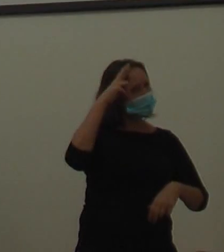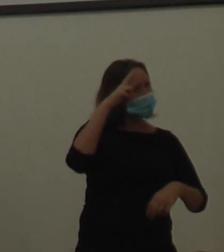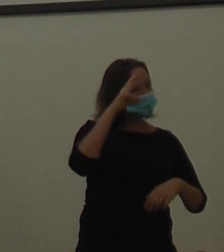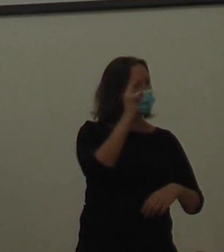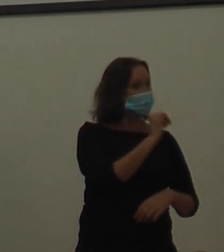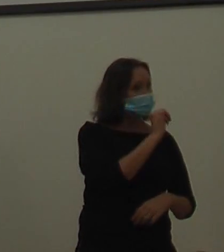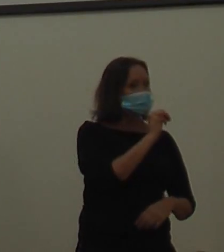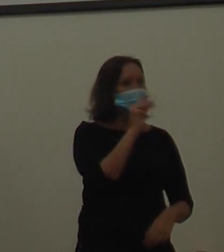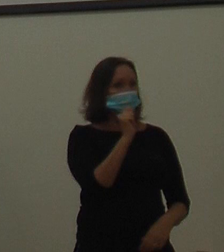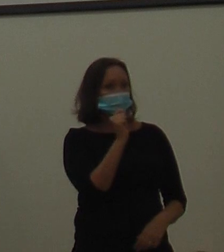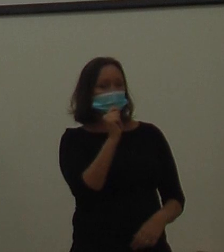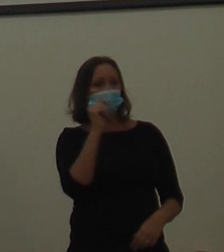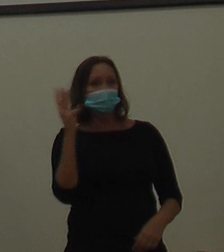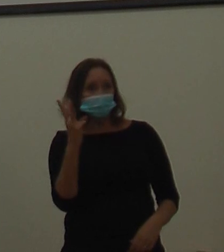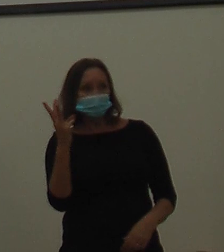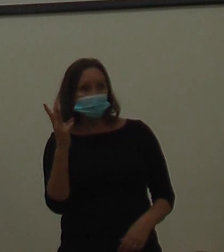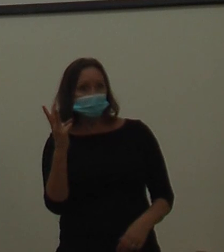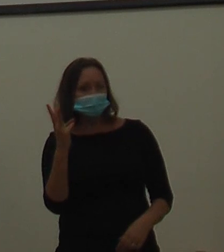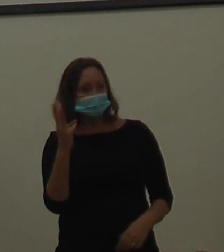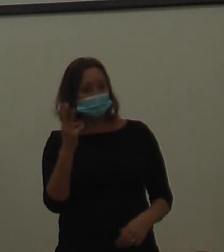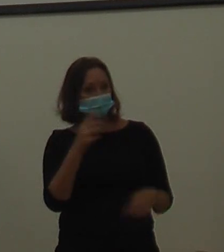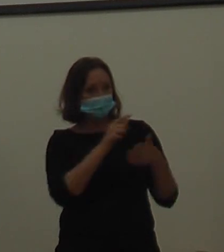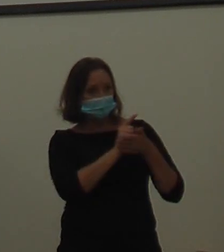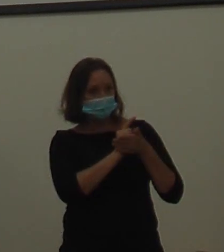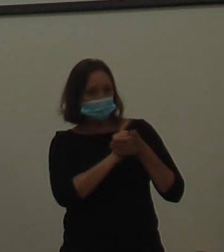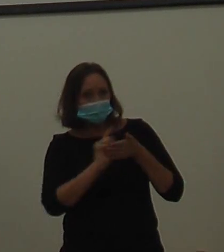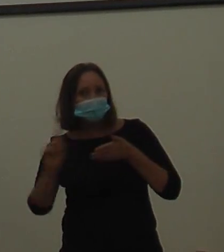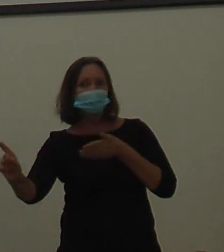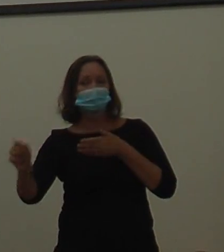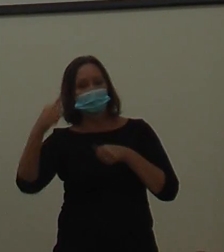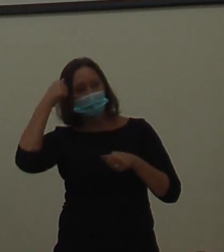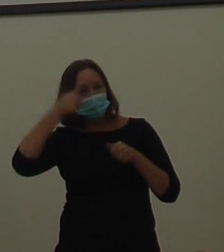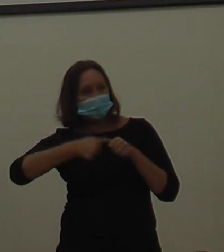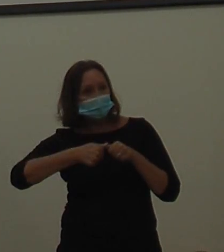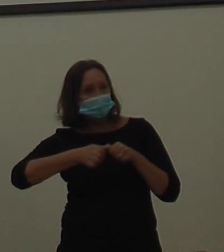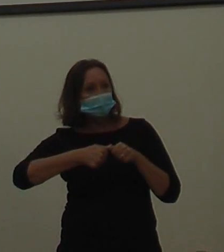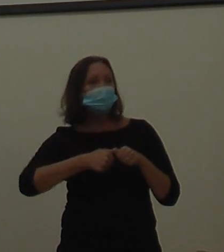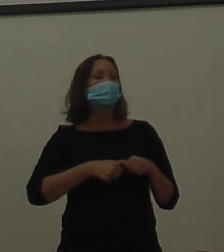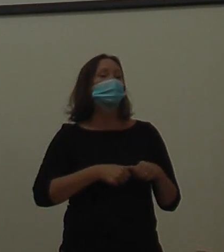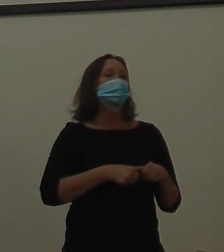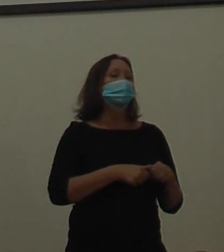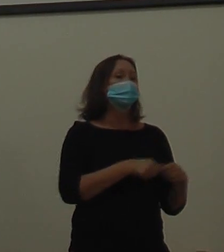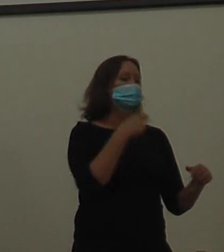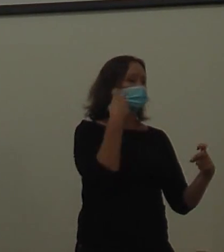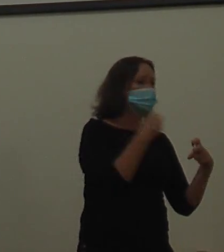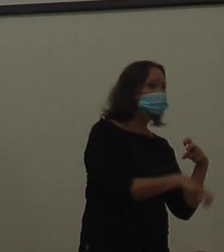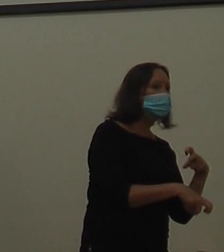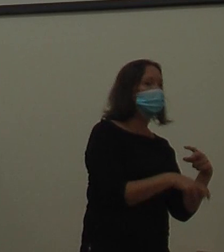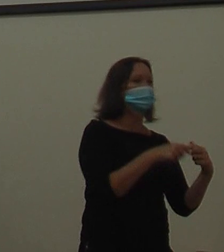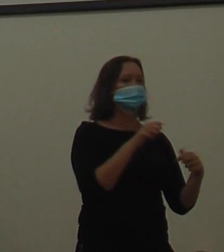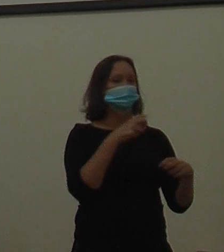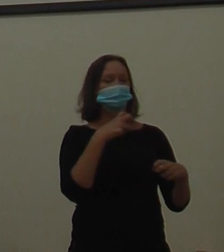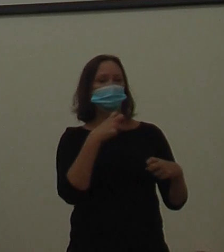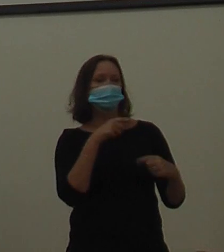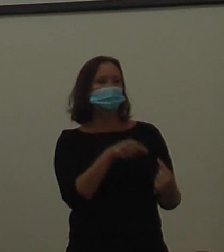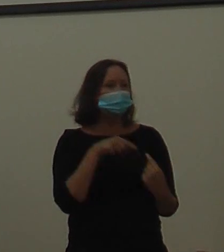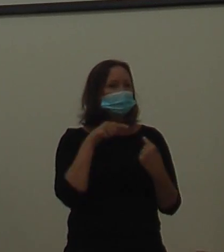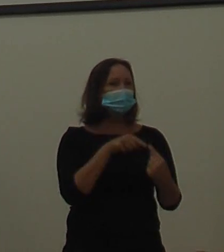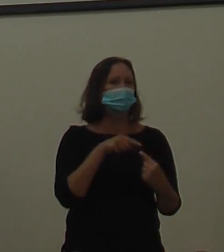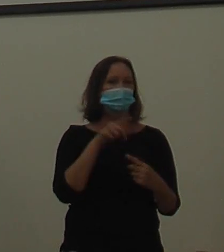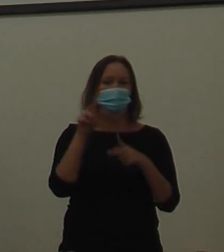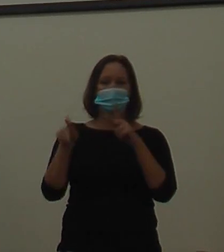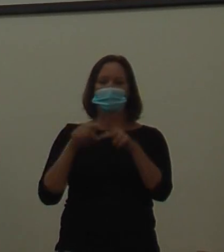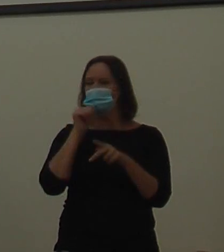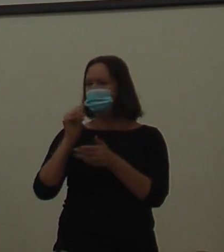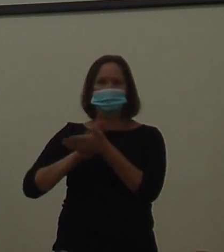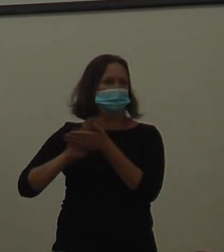and Wednesdays and throughout the week? Do we realize it when things are tough, when things are difficult, when we struggle? Do we realize it when people are not treating